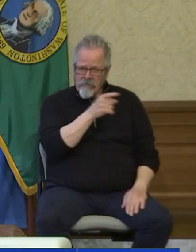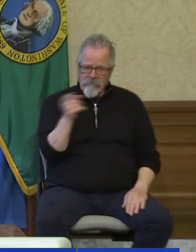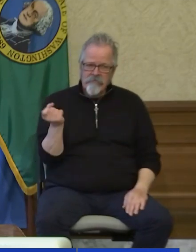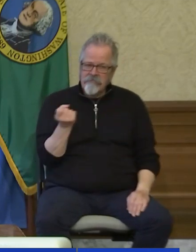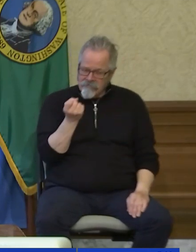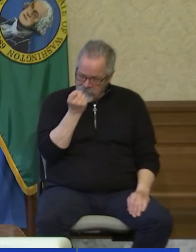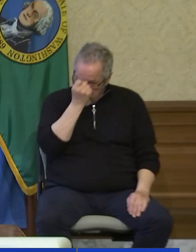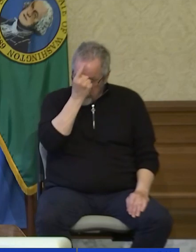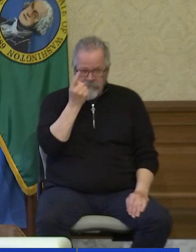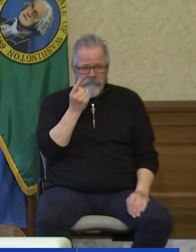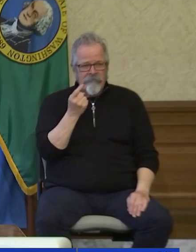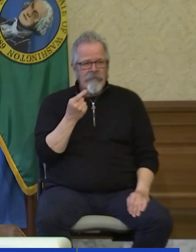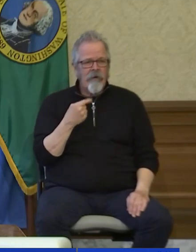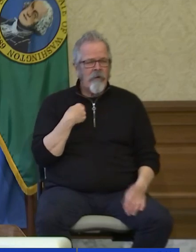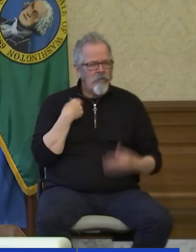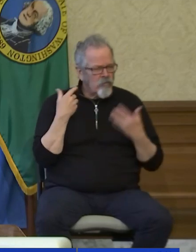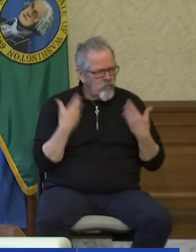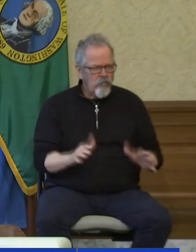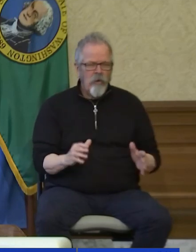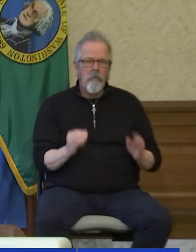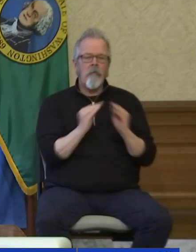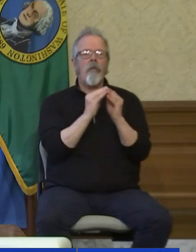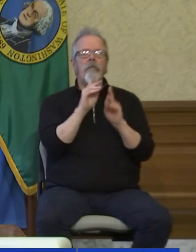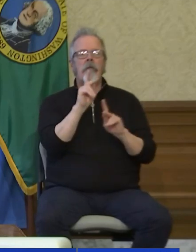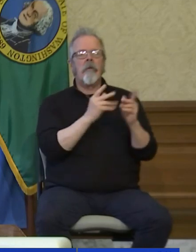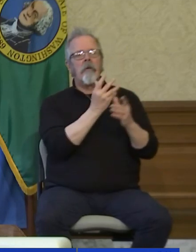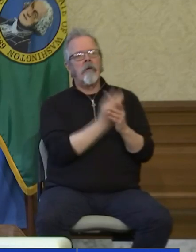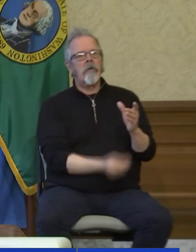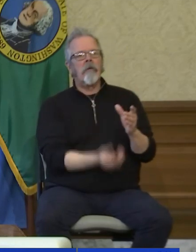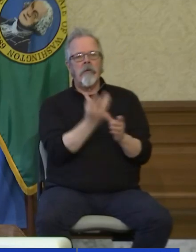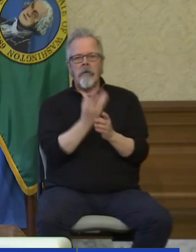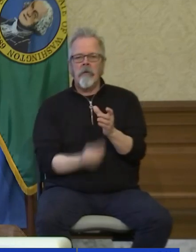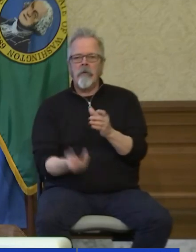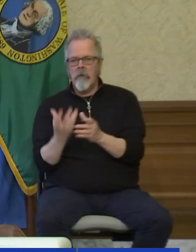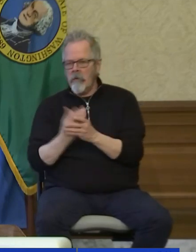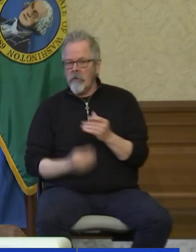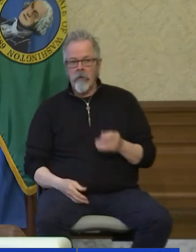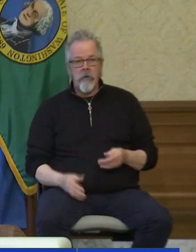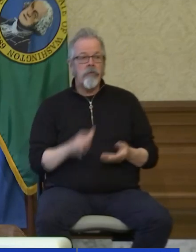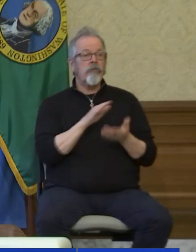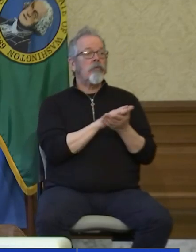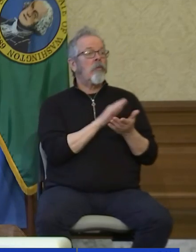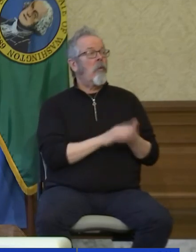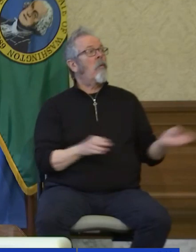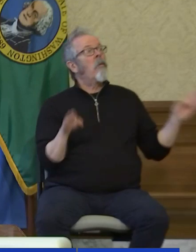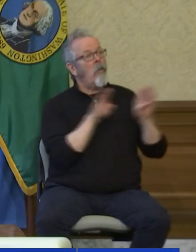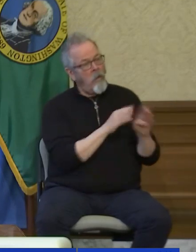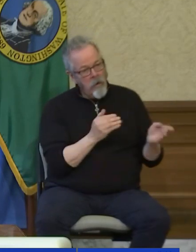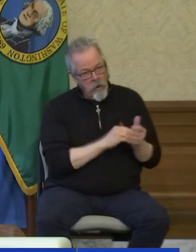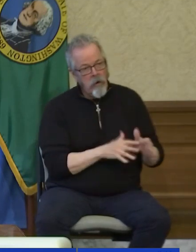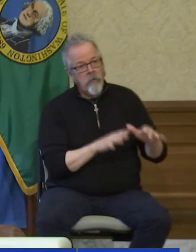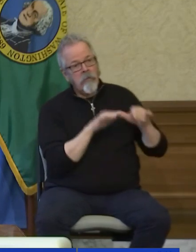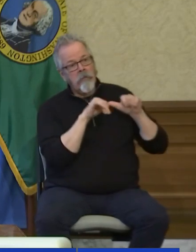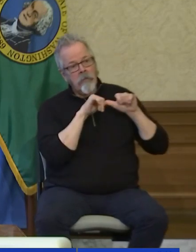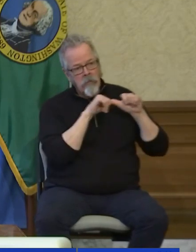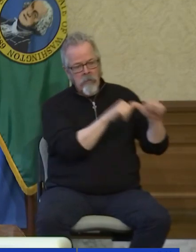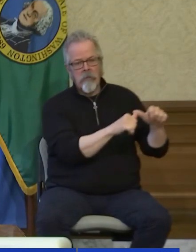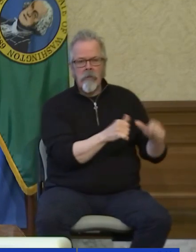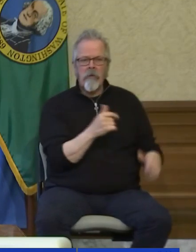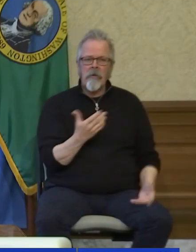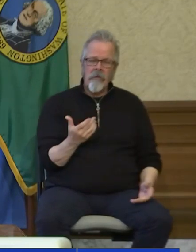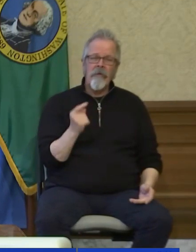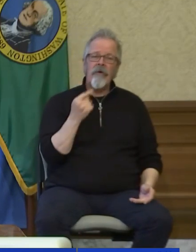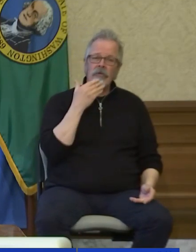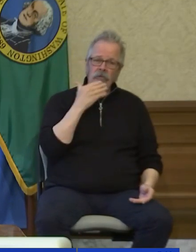close many, many schools. Now, this is also important that we ramp up the testing capability. You'll notice that is one of our very important